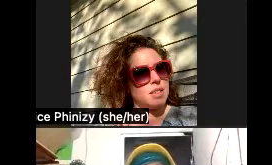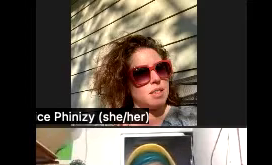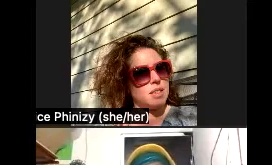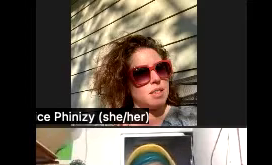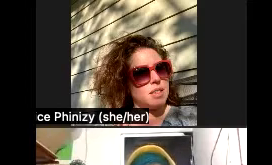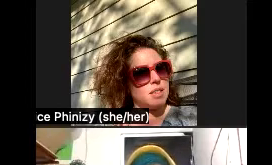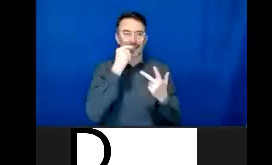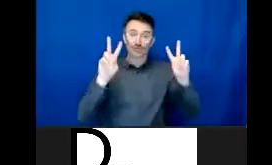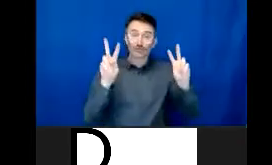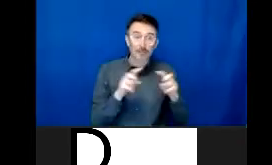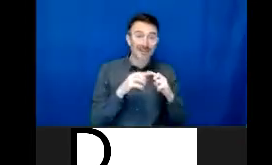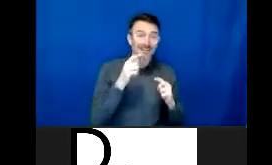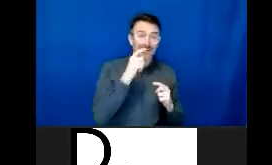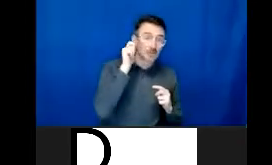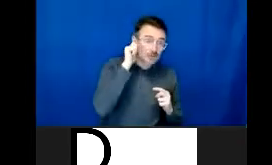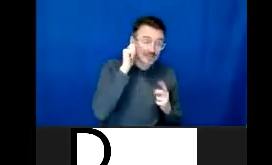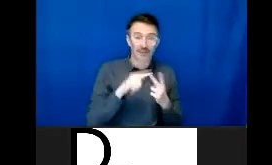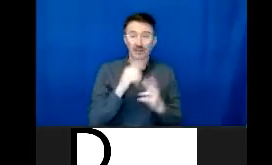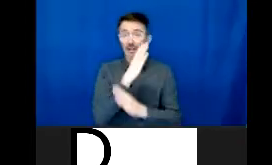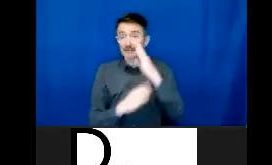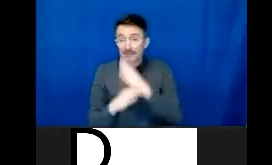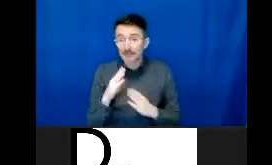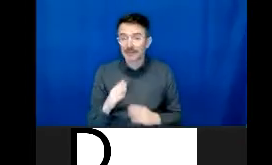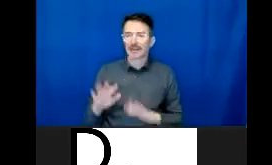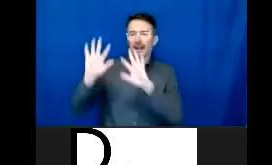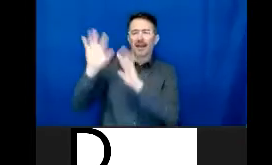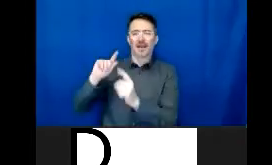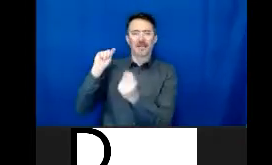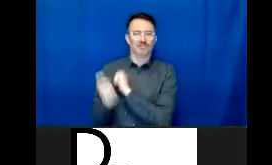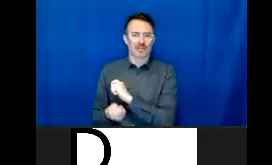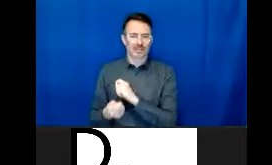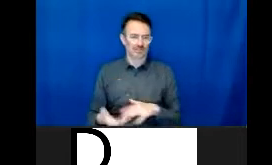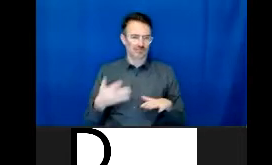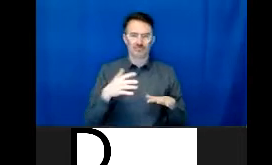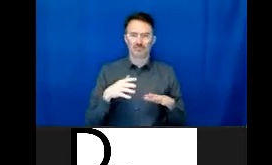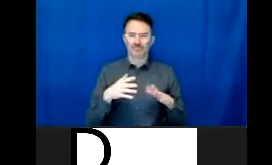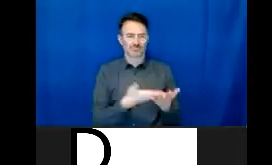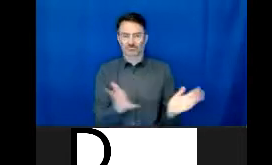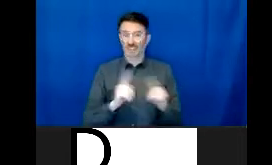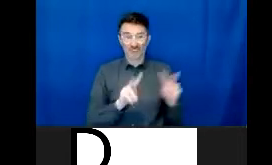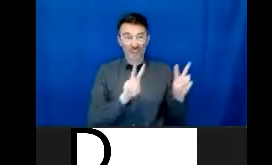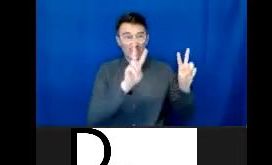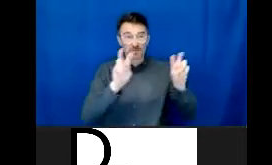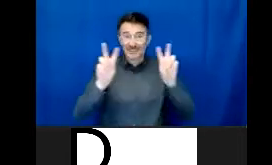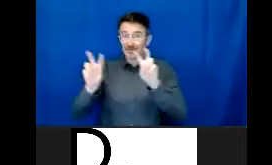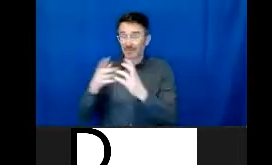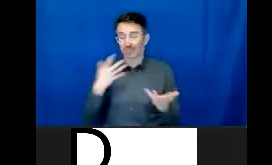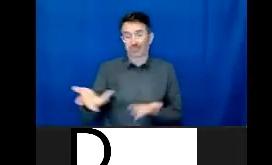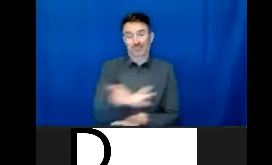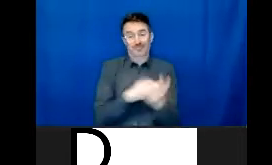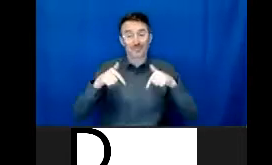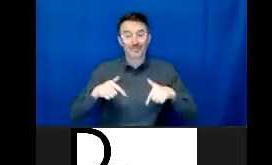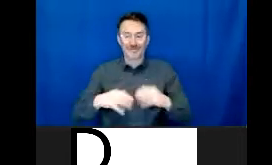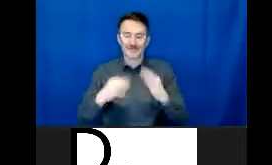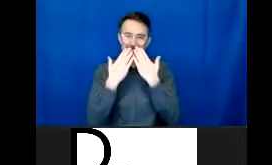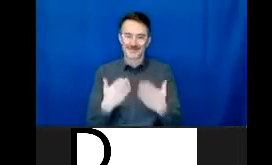Today event is organized by the Disability Rights Fund, DRF, and the Disability Rights Advocacy Fund, DRAF,